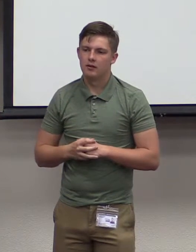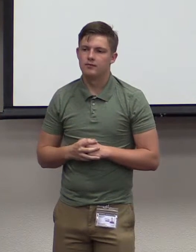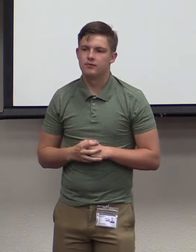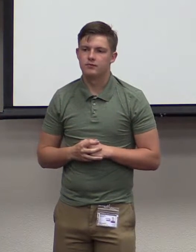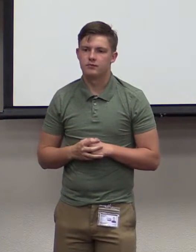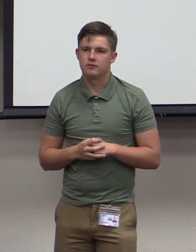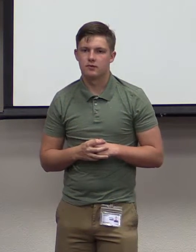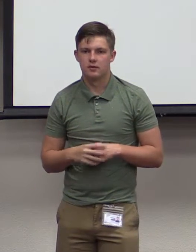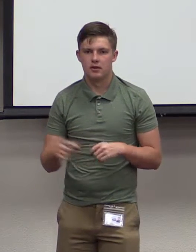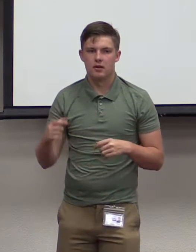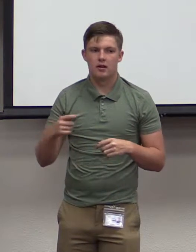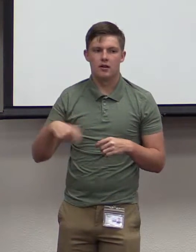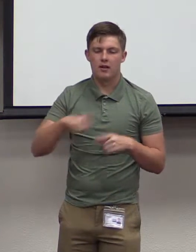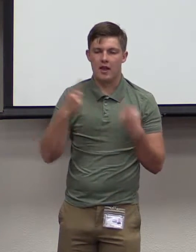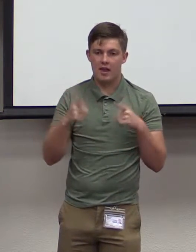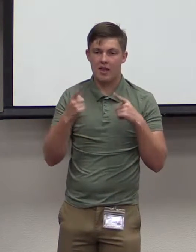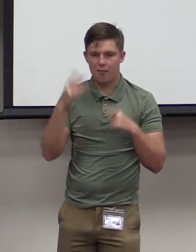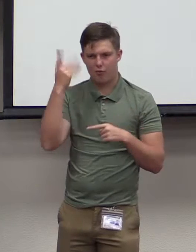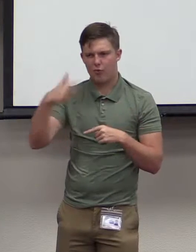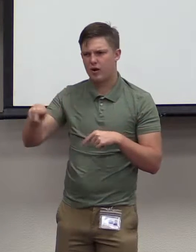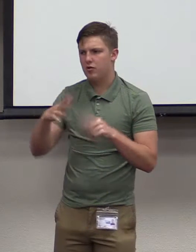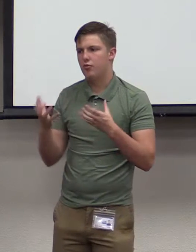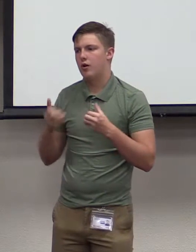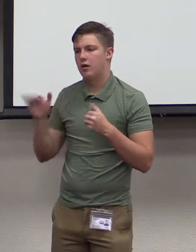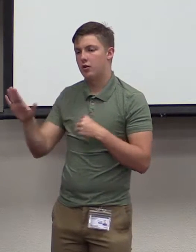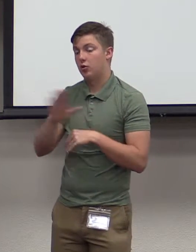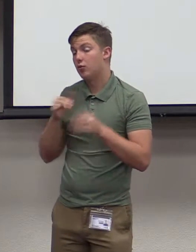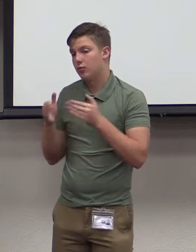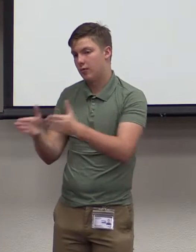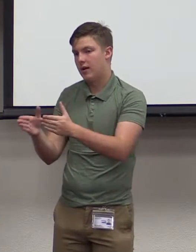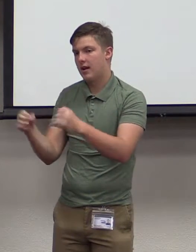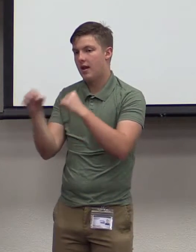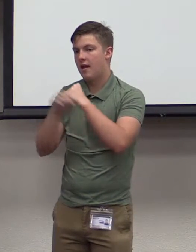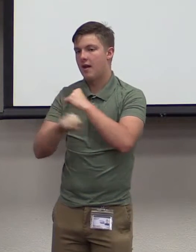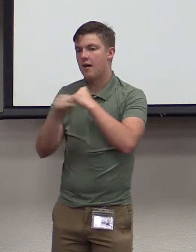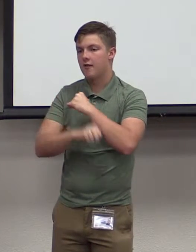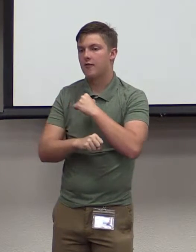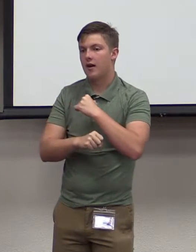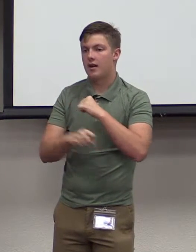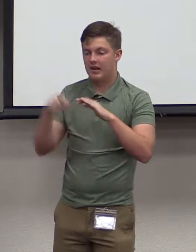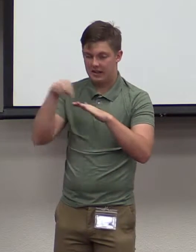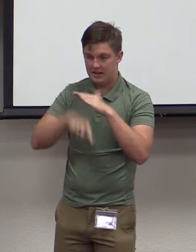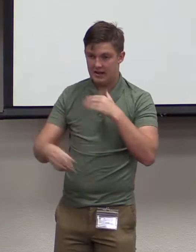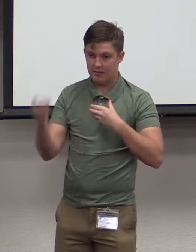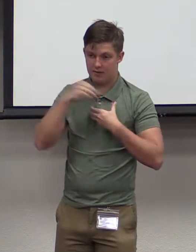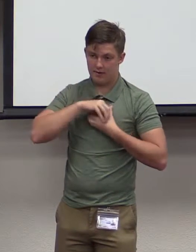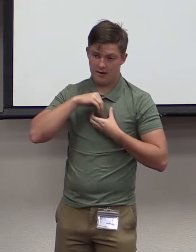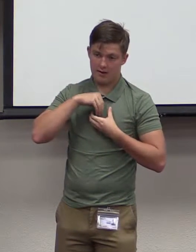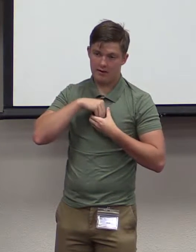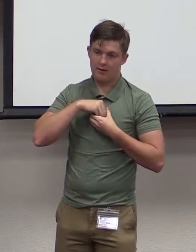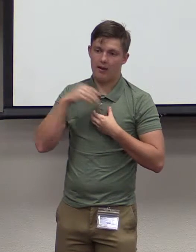They come about because you want your own way and fight deep inside yourself.